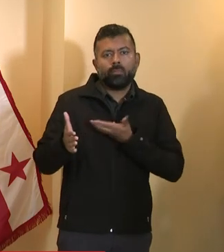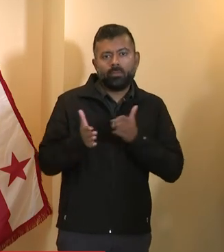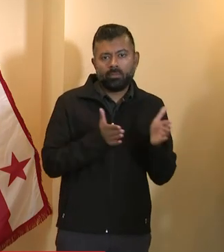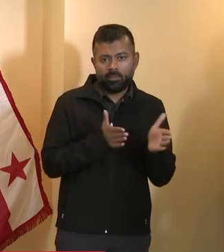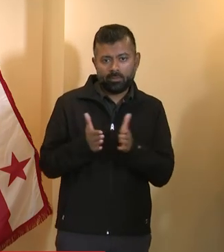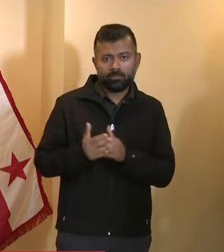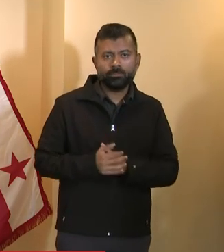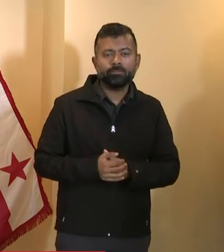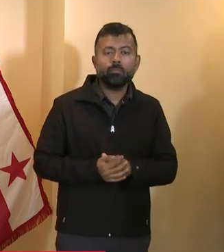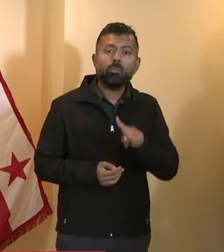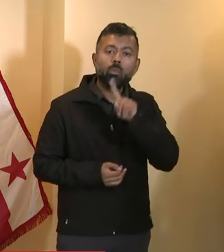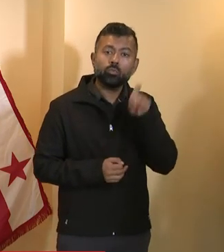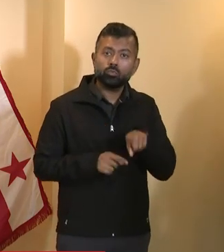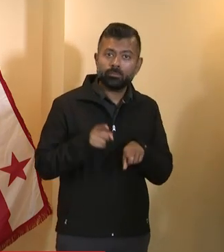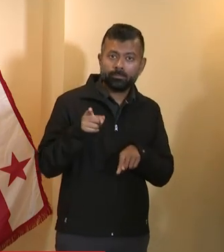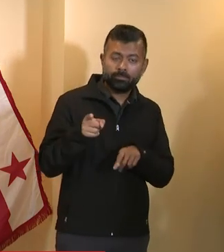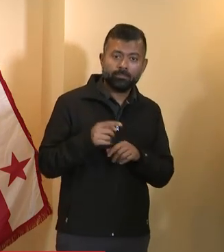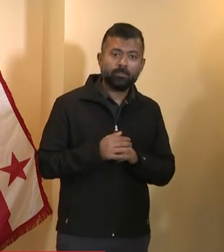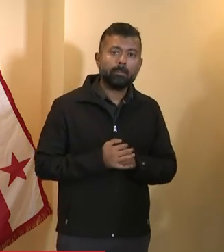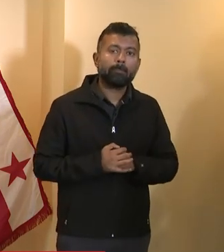Yep.